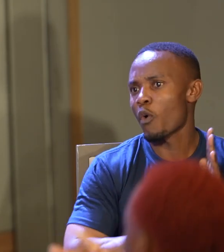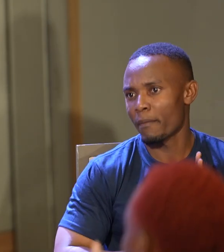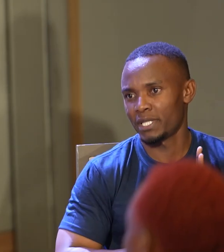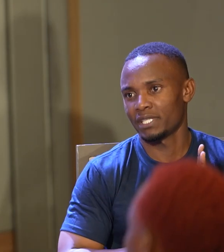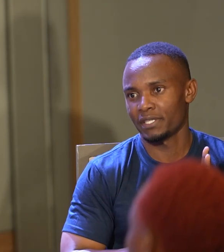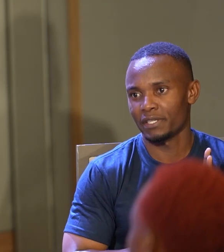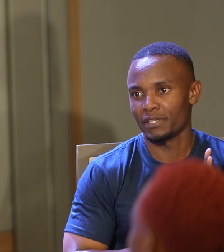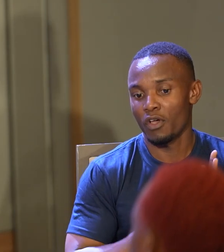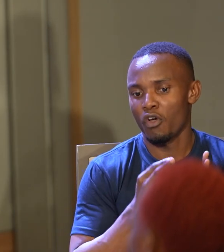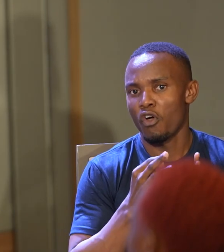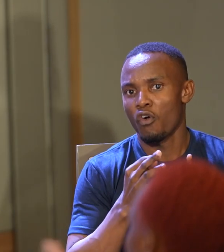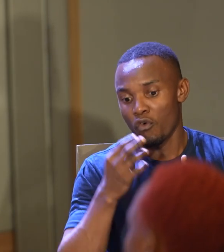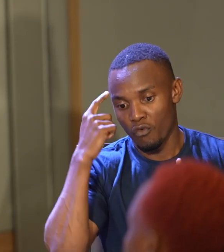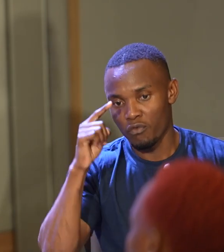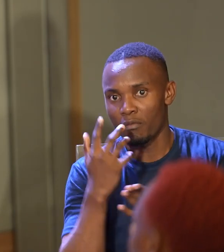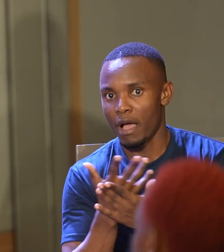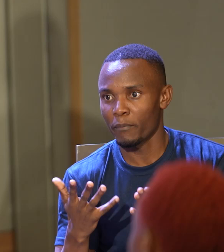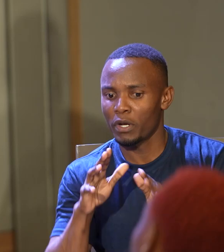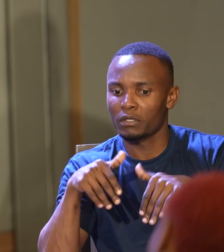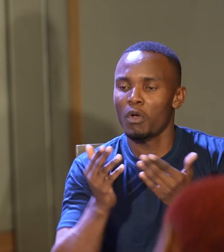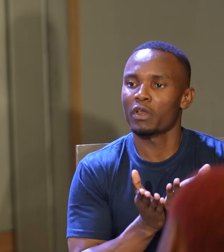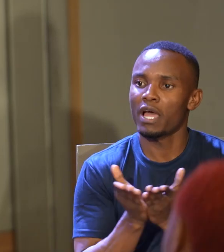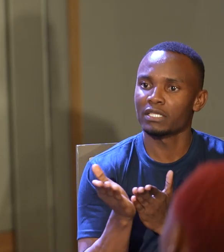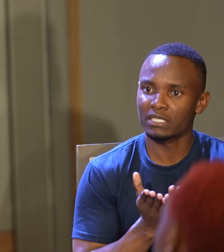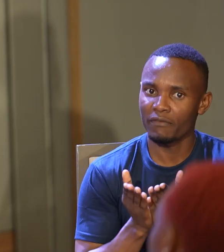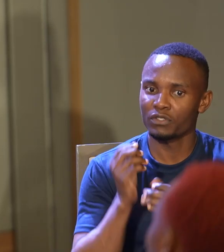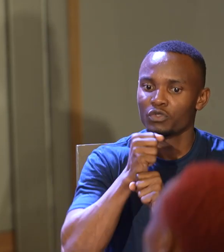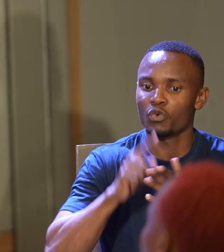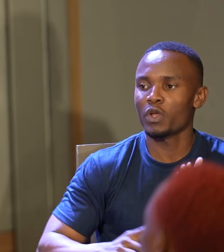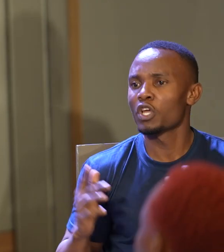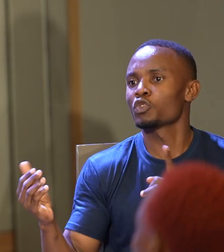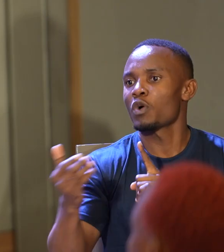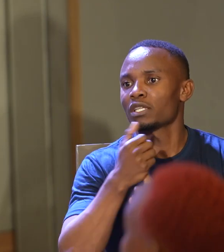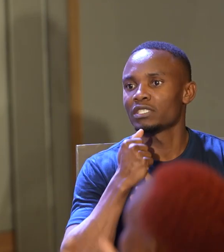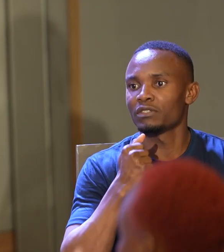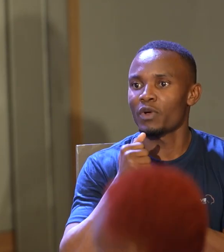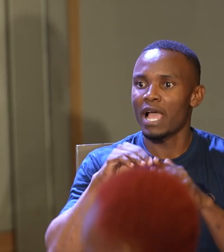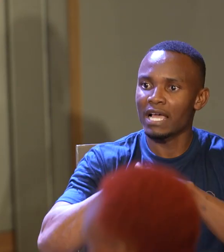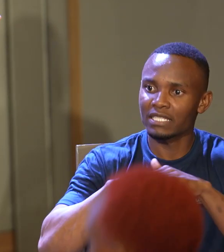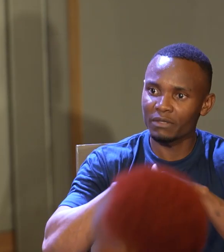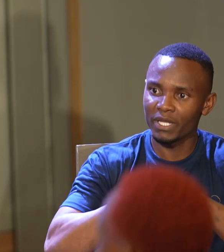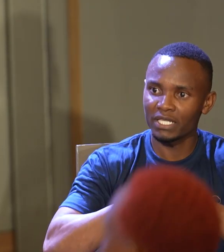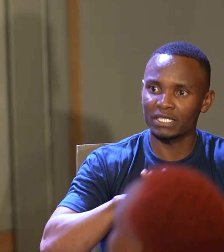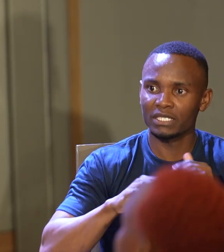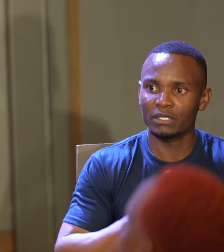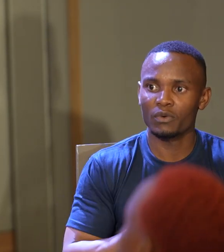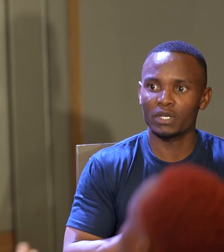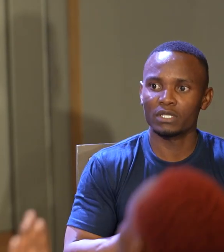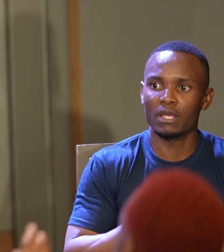requirements for a product or a service to meet accessibility